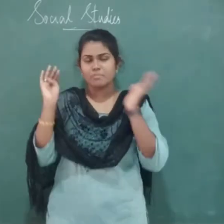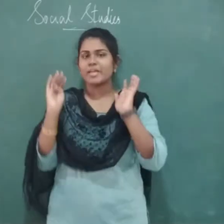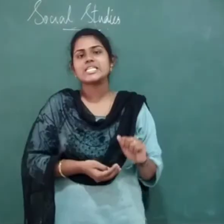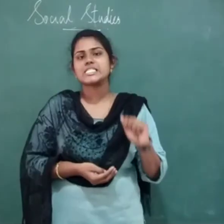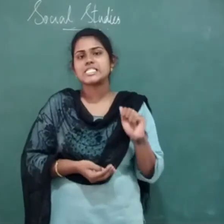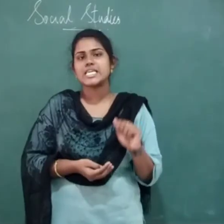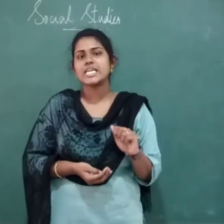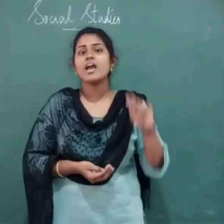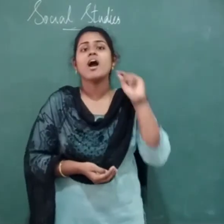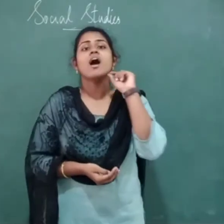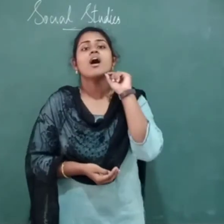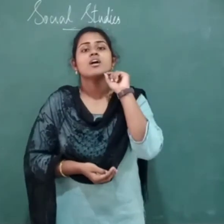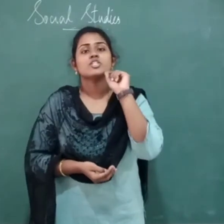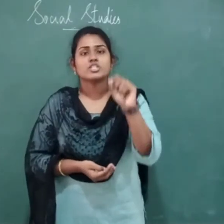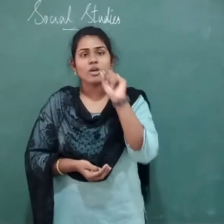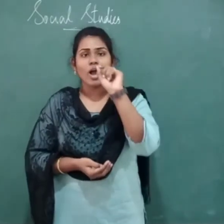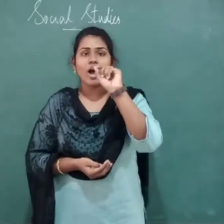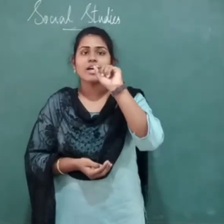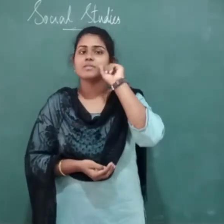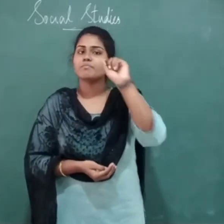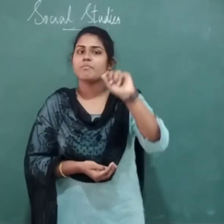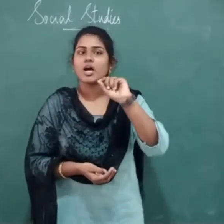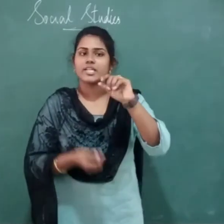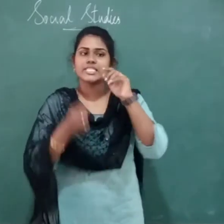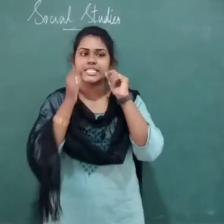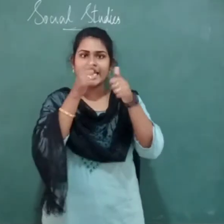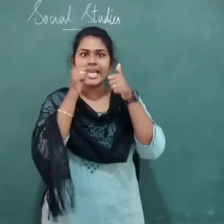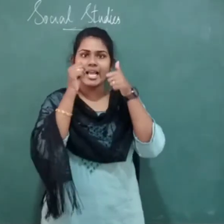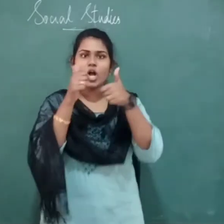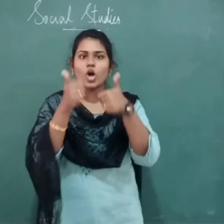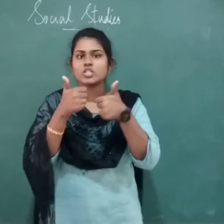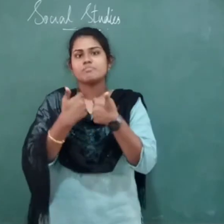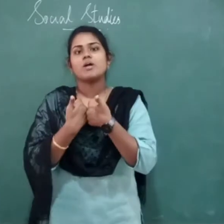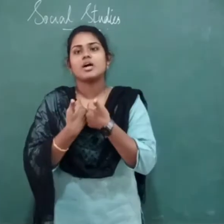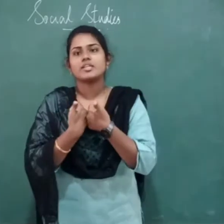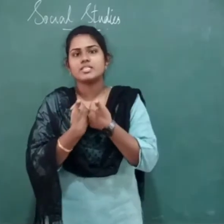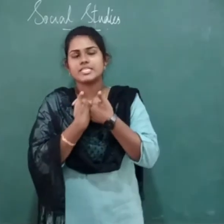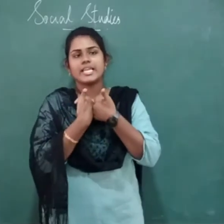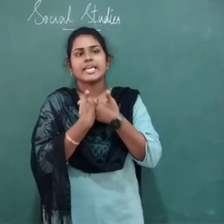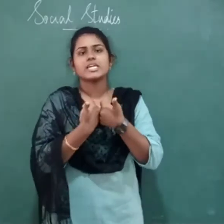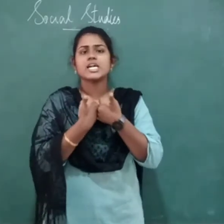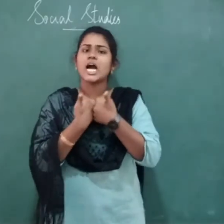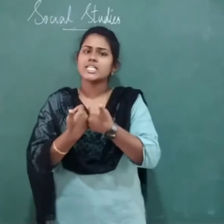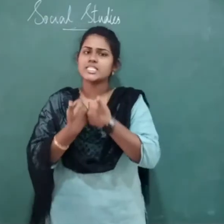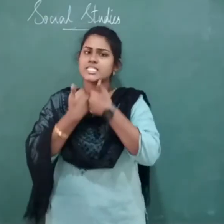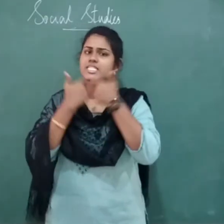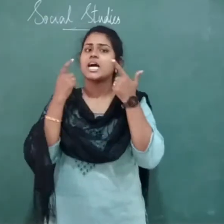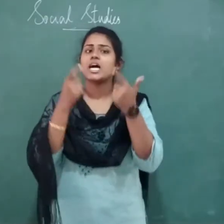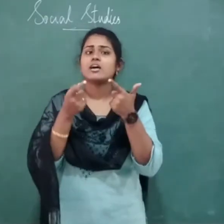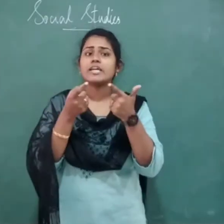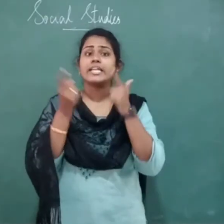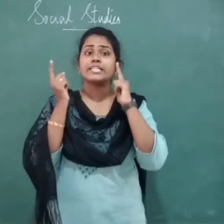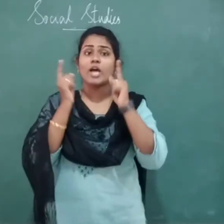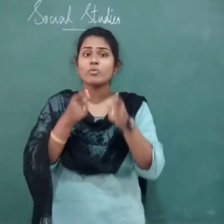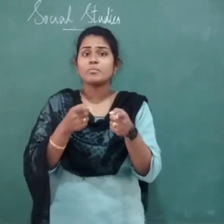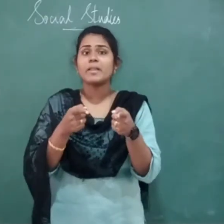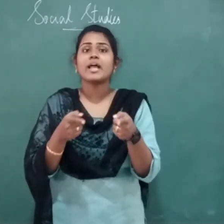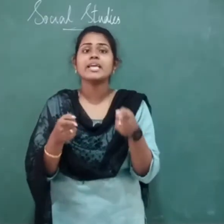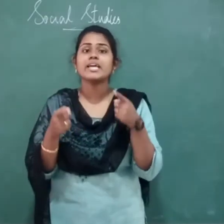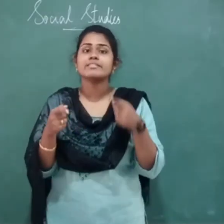can see cart models, clay cart models. Like cart in this is in town planning, I said